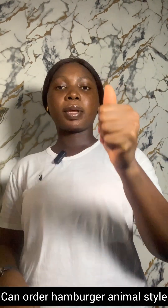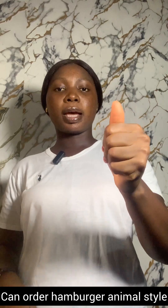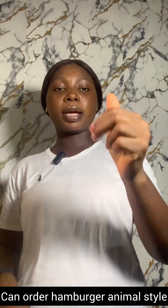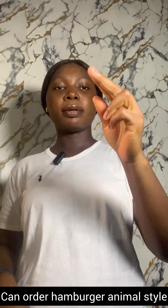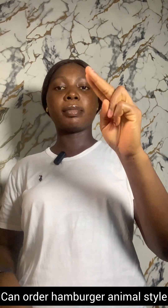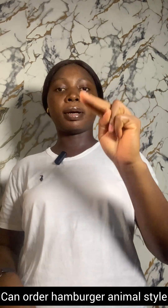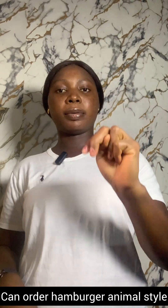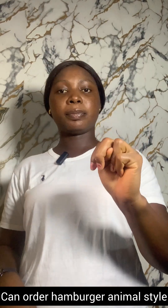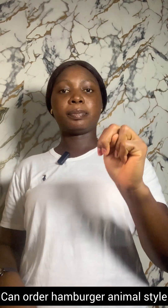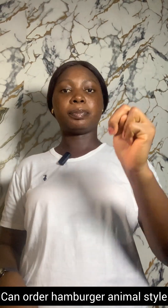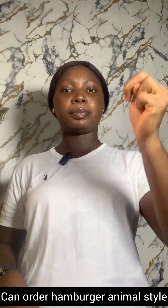animal